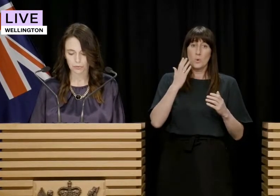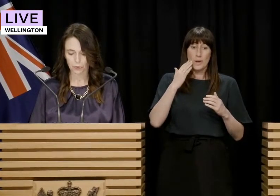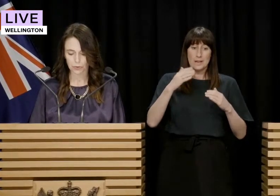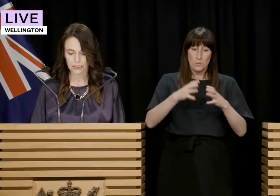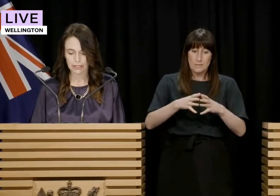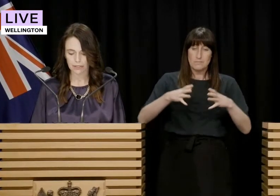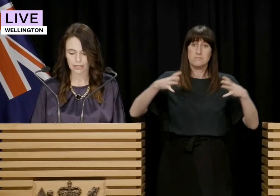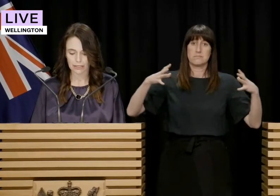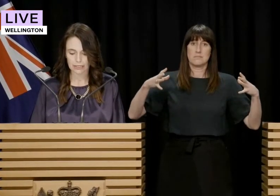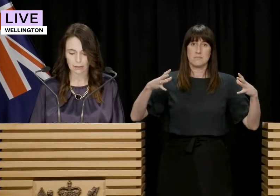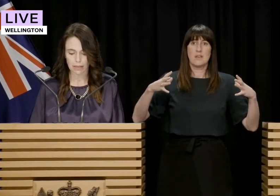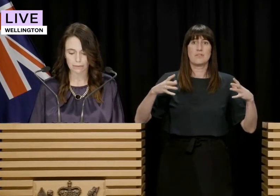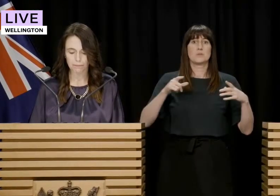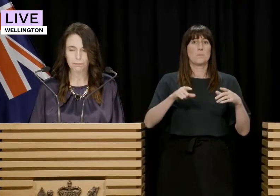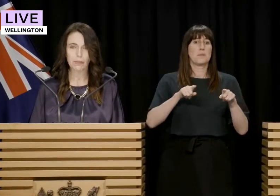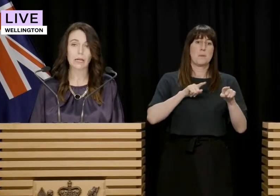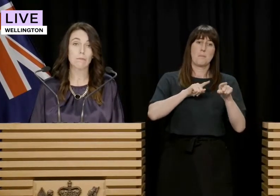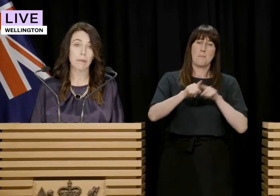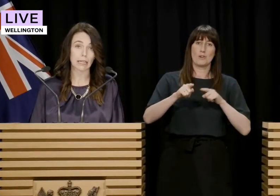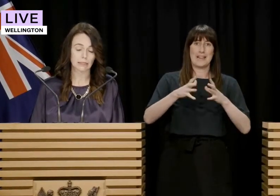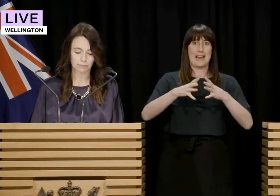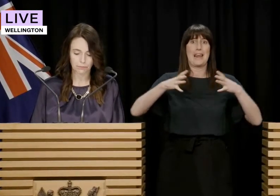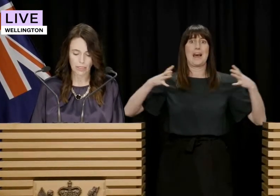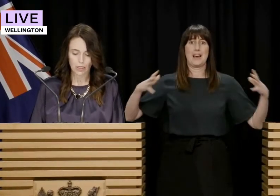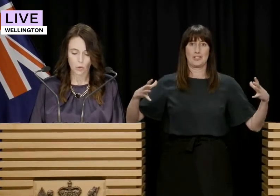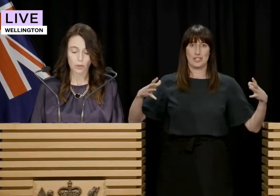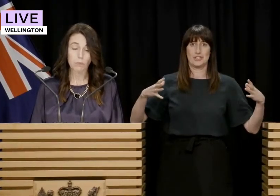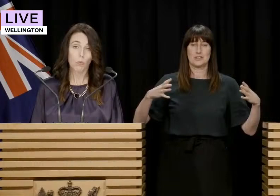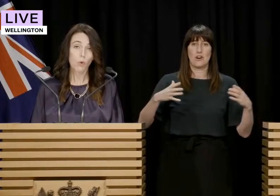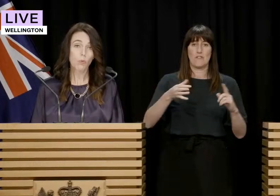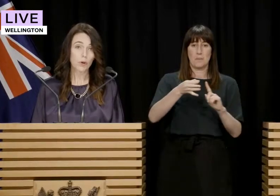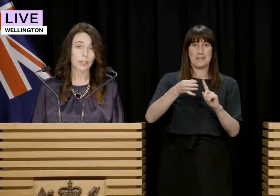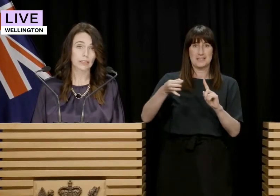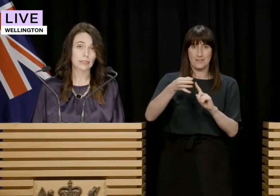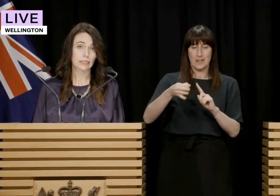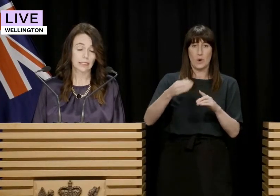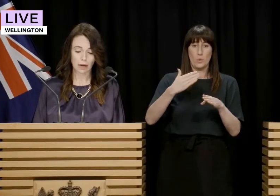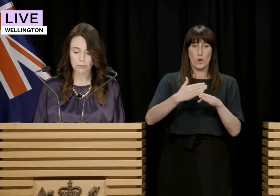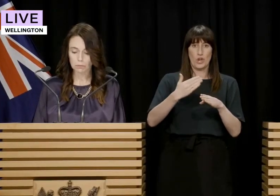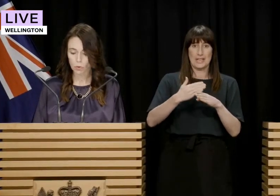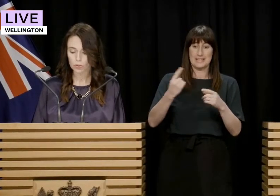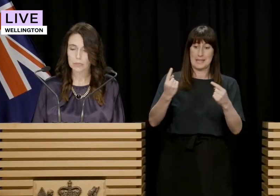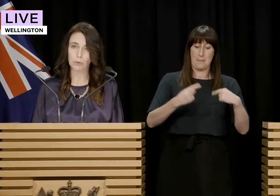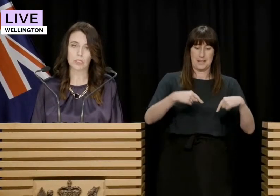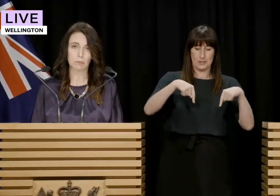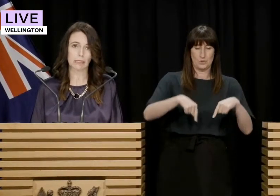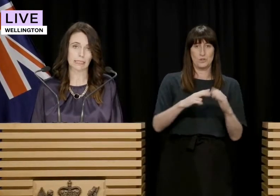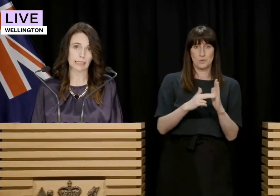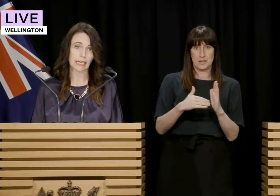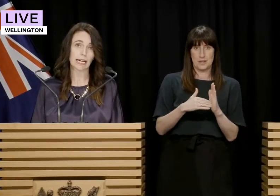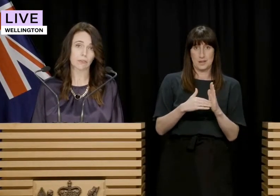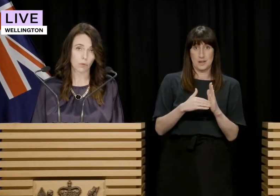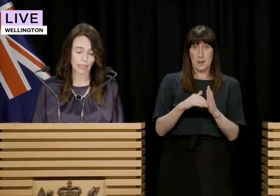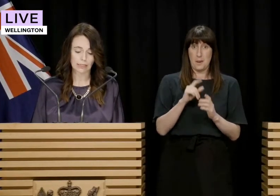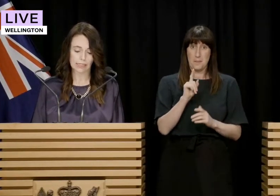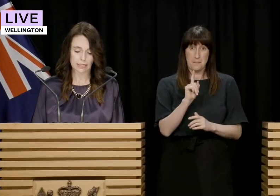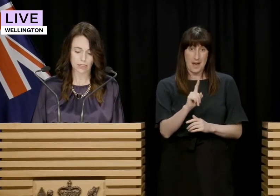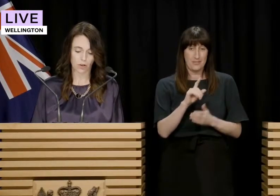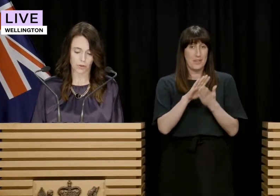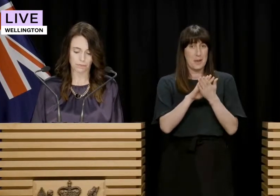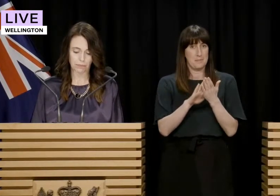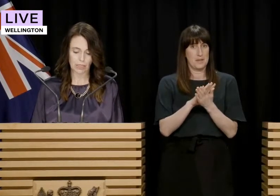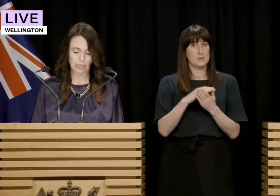Pacific workforce ever this summer. But with more workers comes more responsibility, and